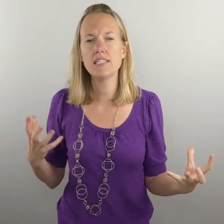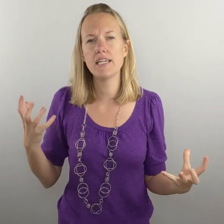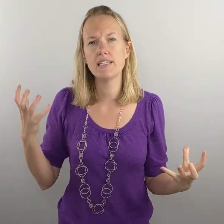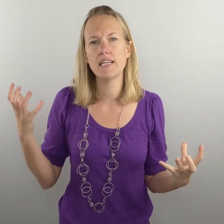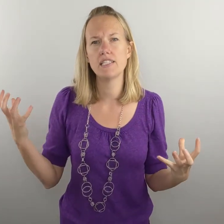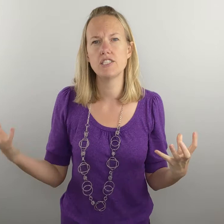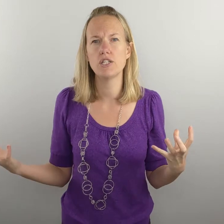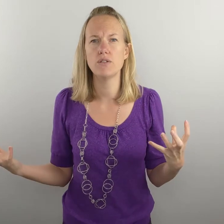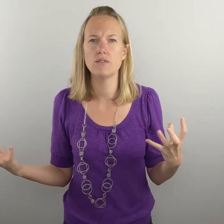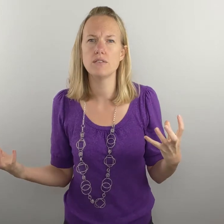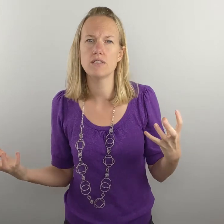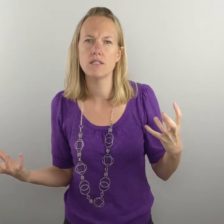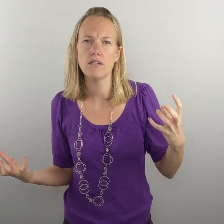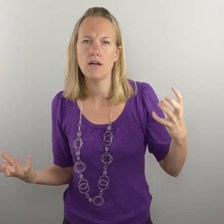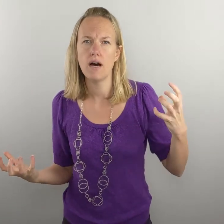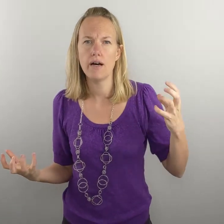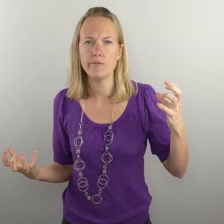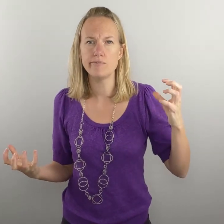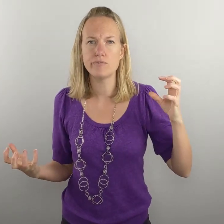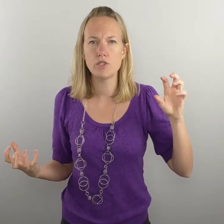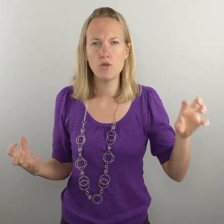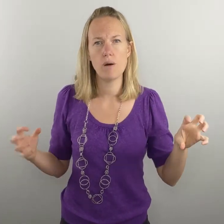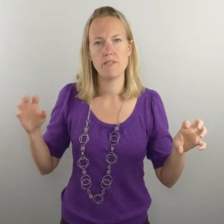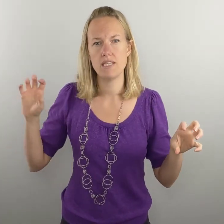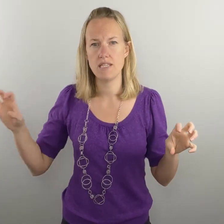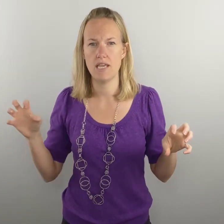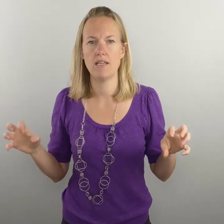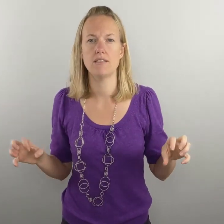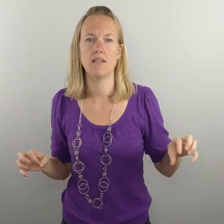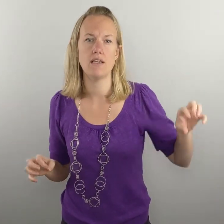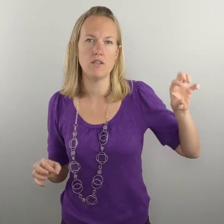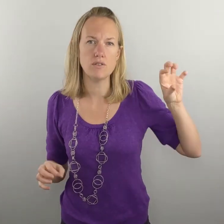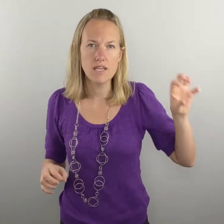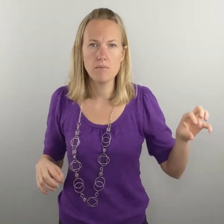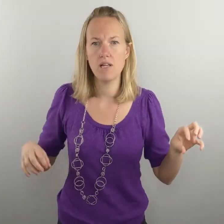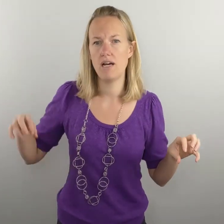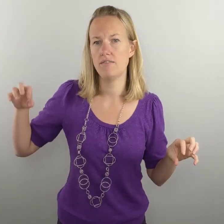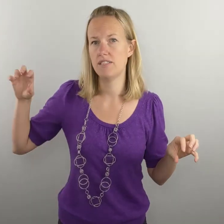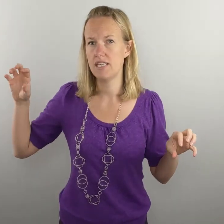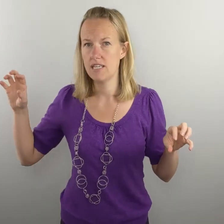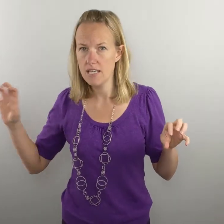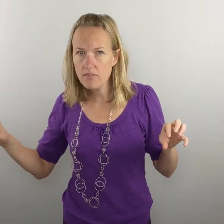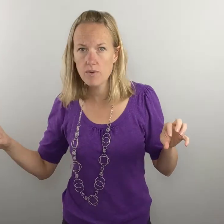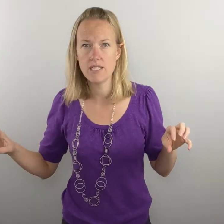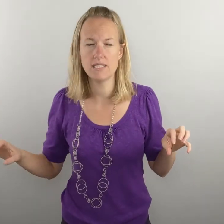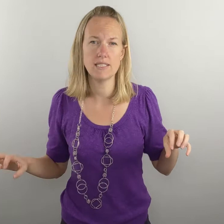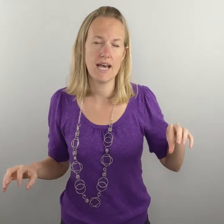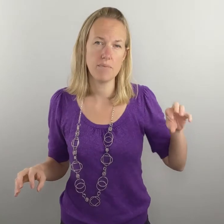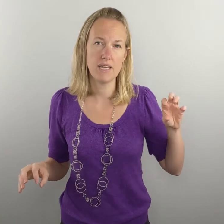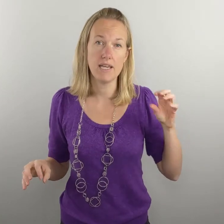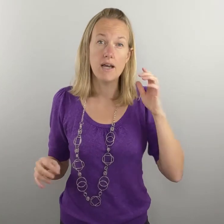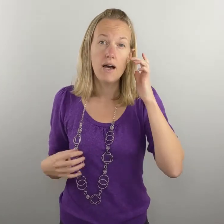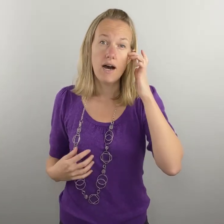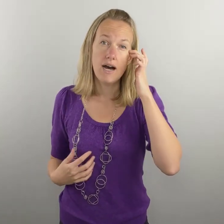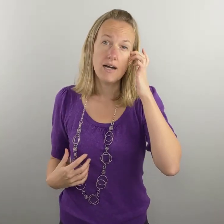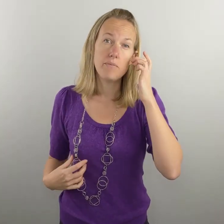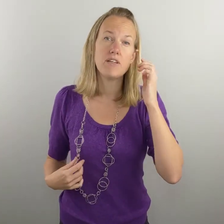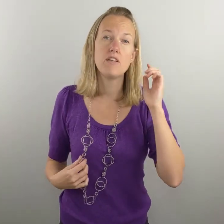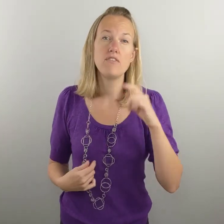like that it shows two opposite things. Like you say I'm loved even when this is happening. But if you